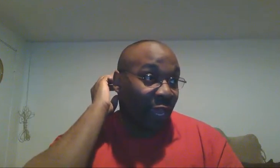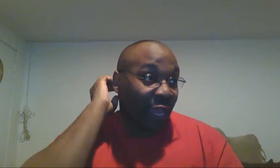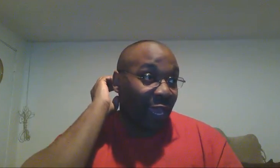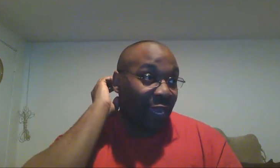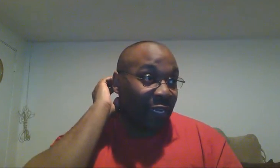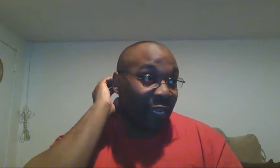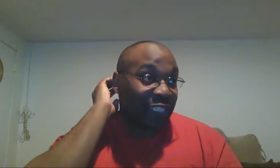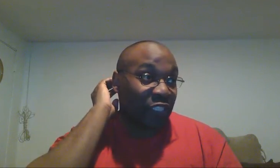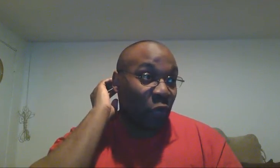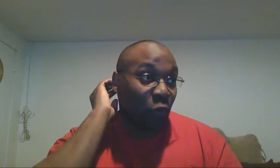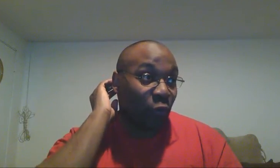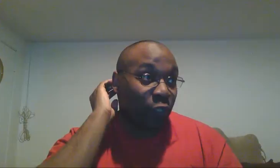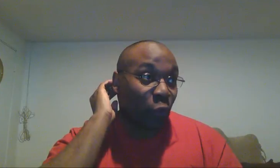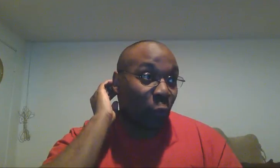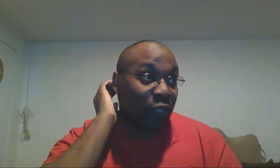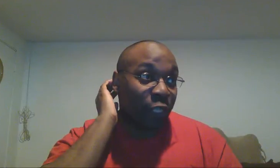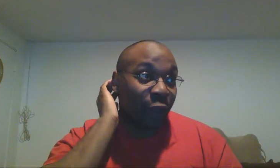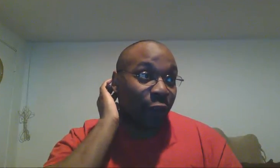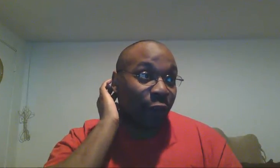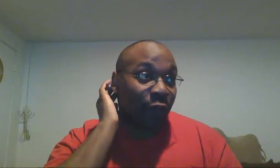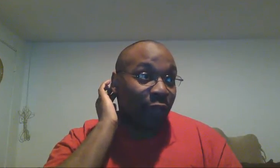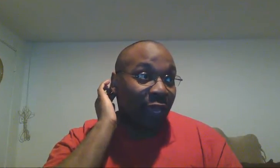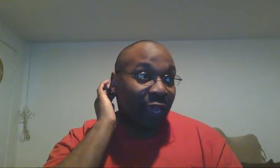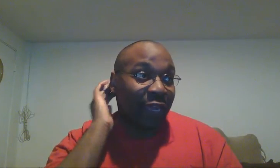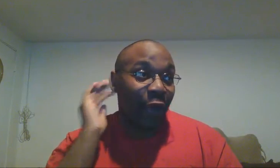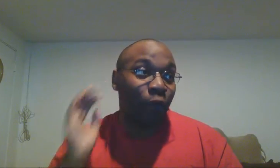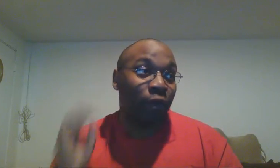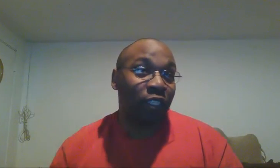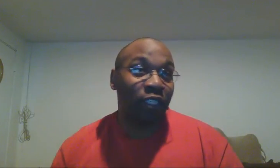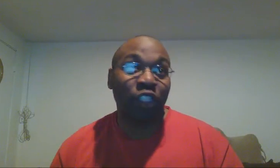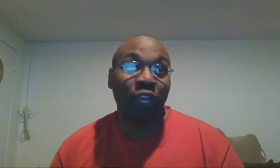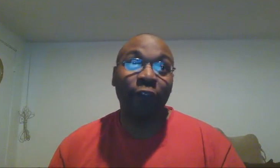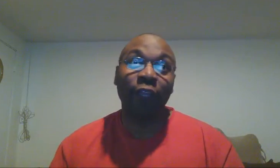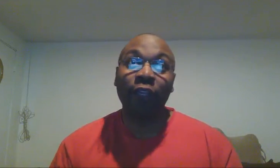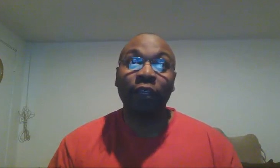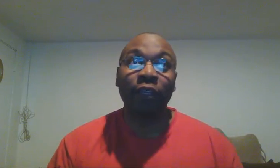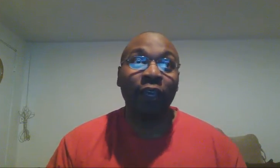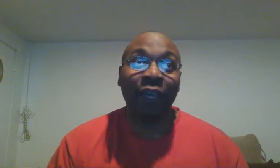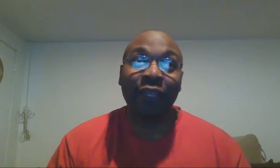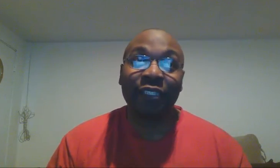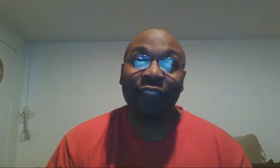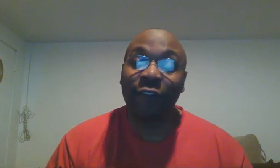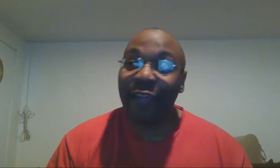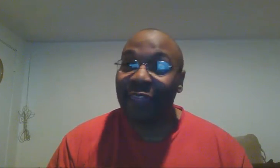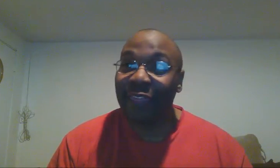And it snowed so much here. And I was shoveling and stuff like that.